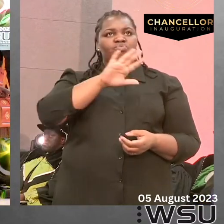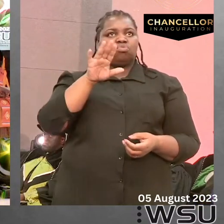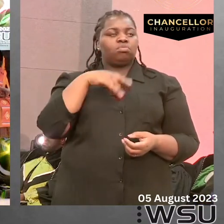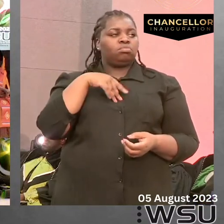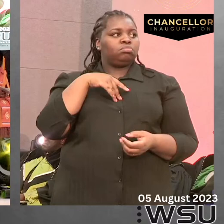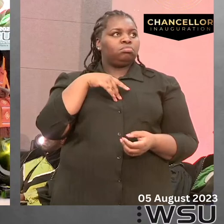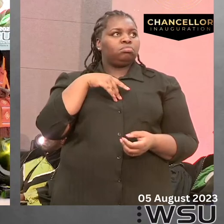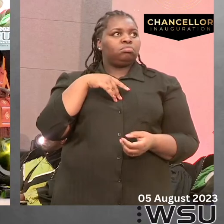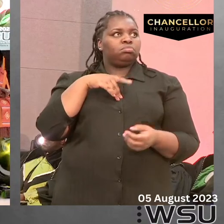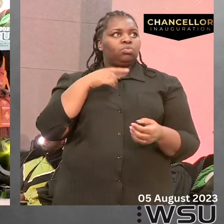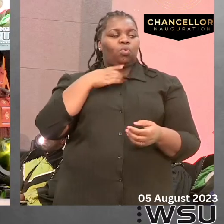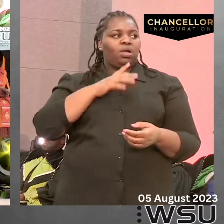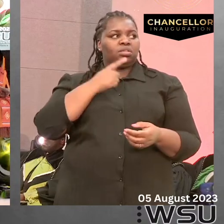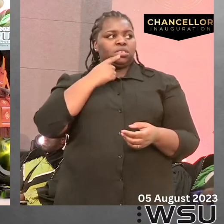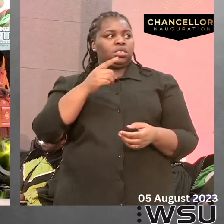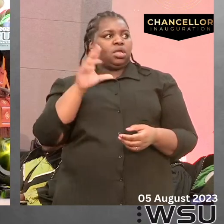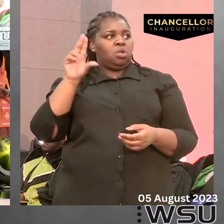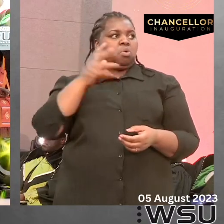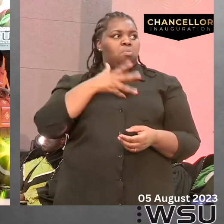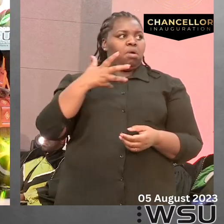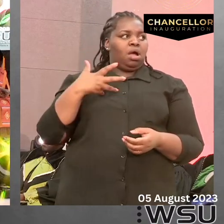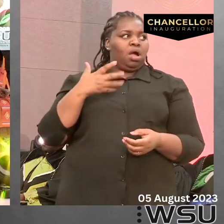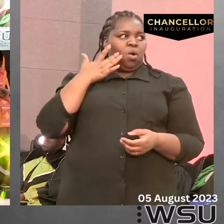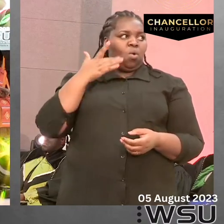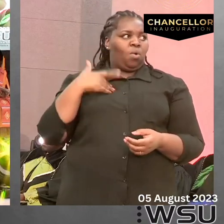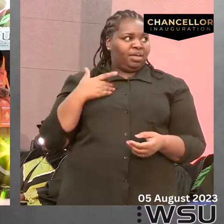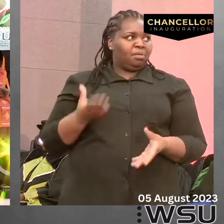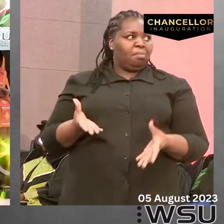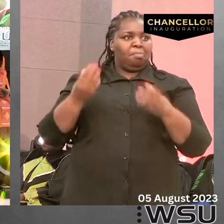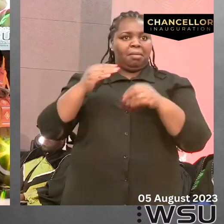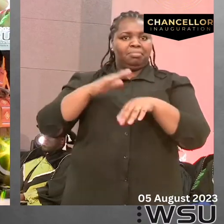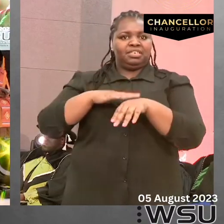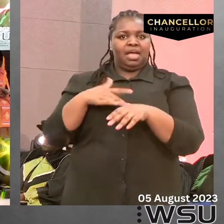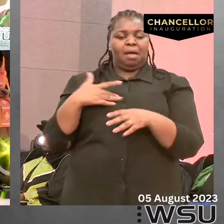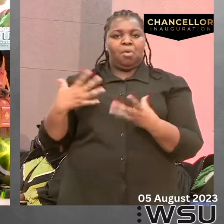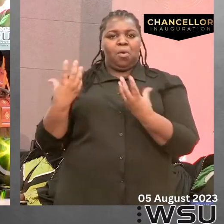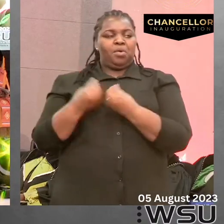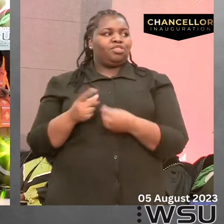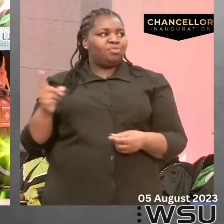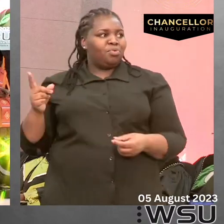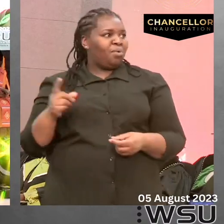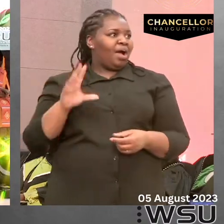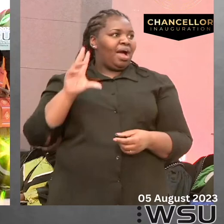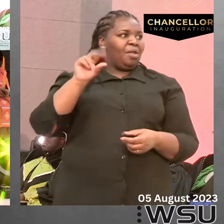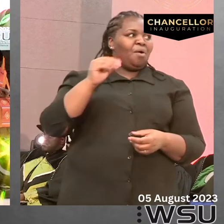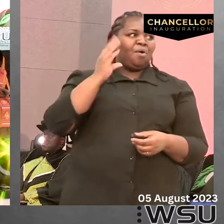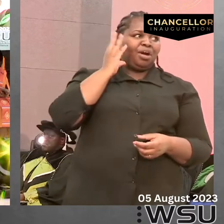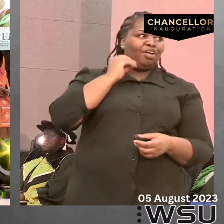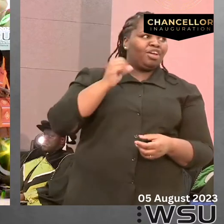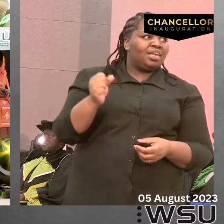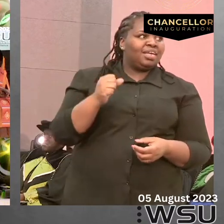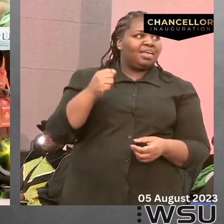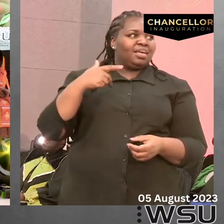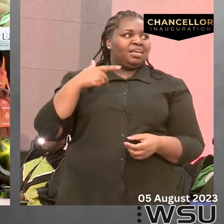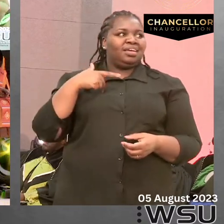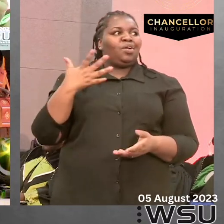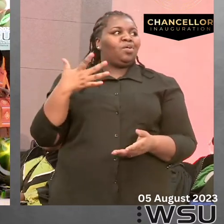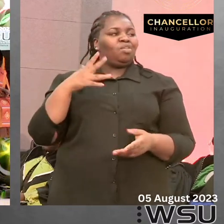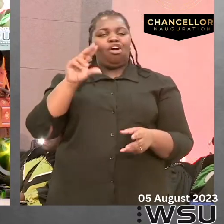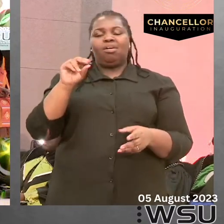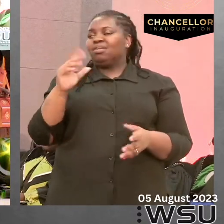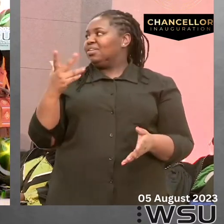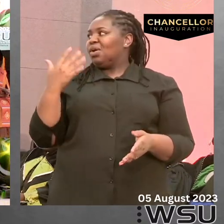selfish. You would say, hey, ma, when will we get the time to be with you? Hey, granny, what, you